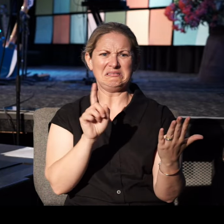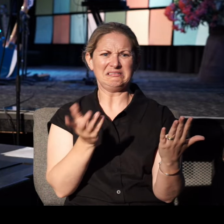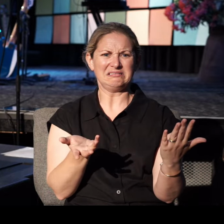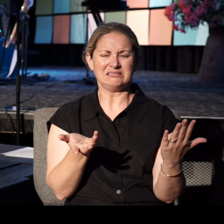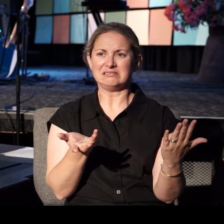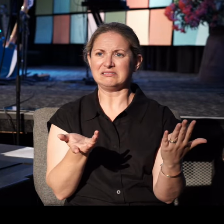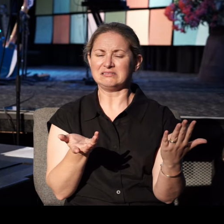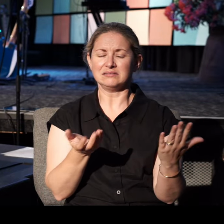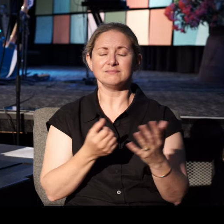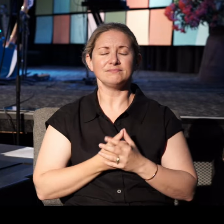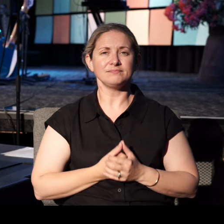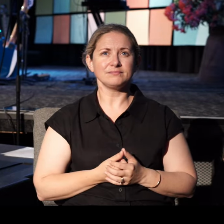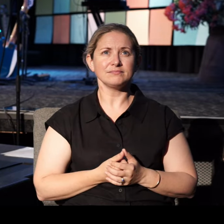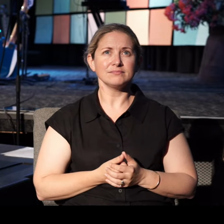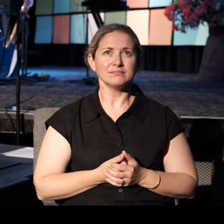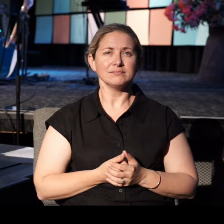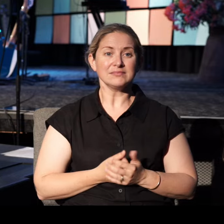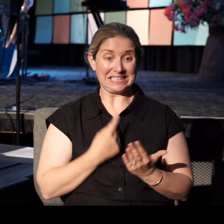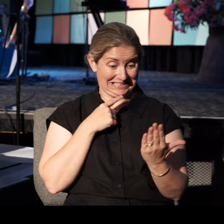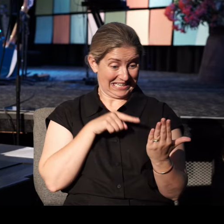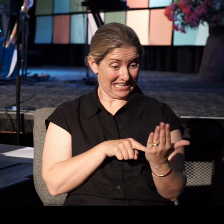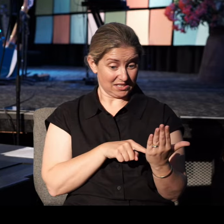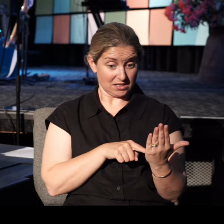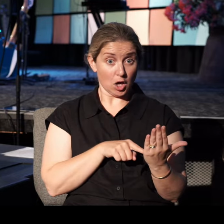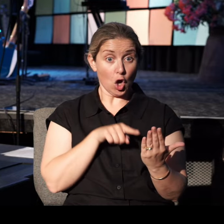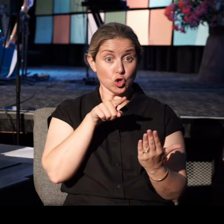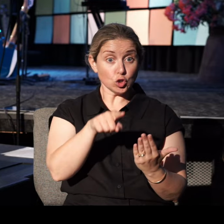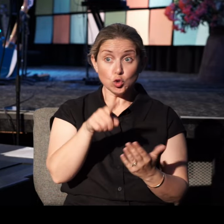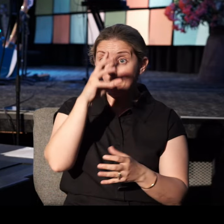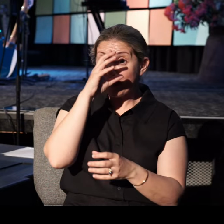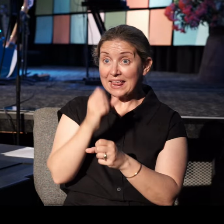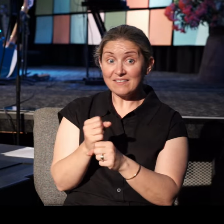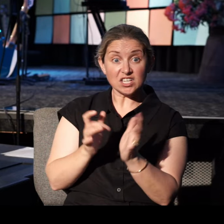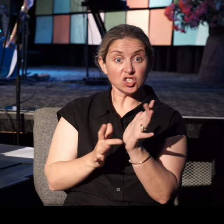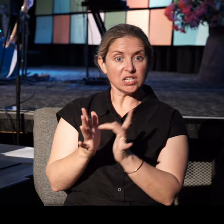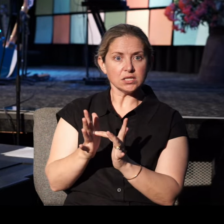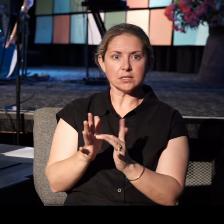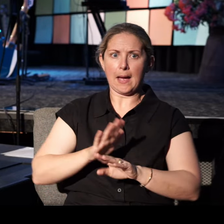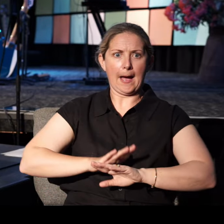out for a second. No one who lives in him keeps on sinning.